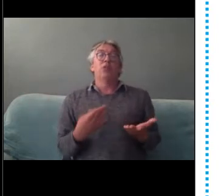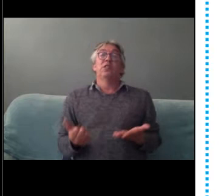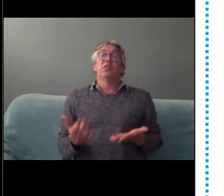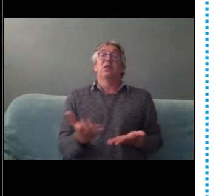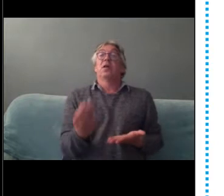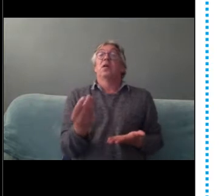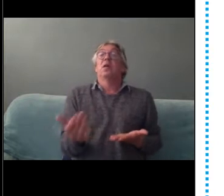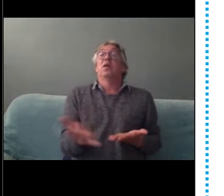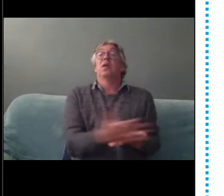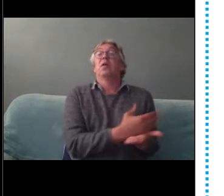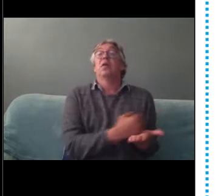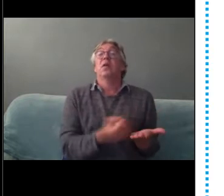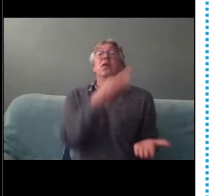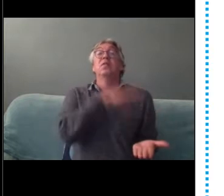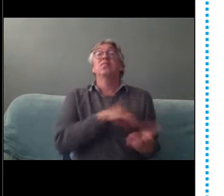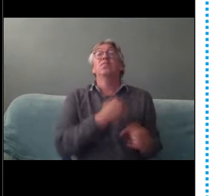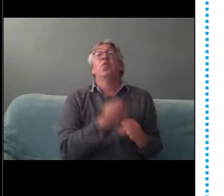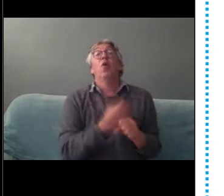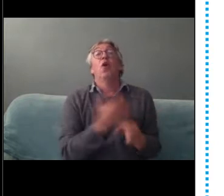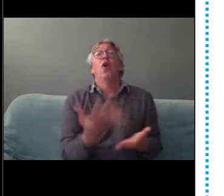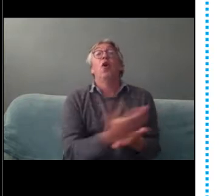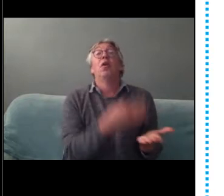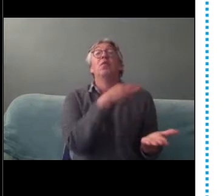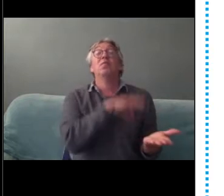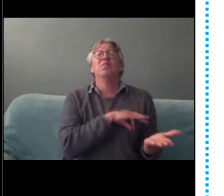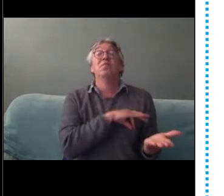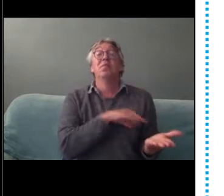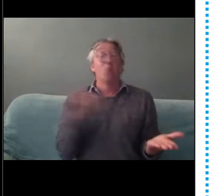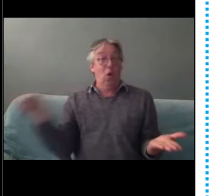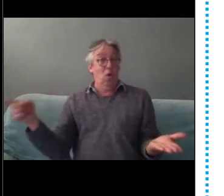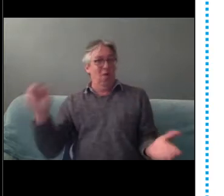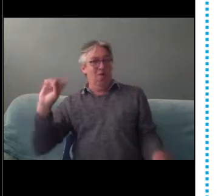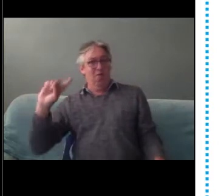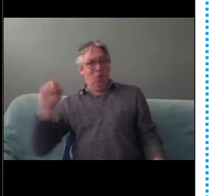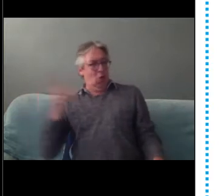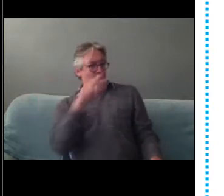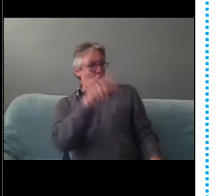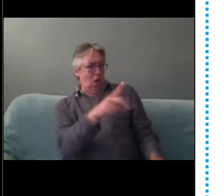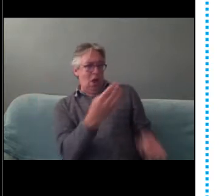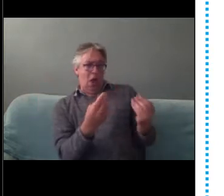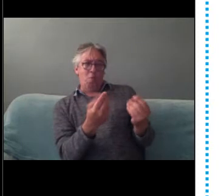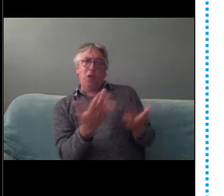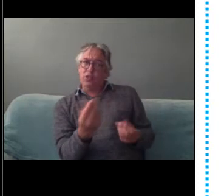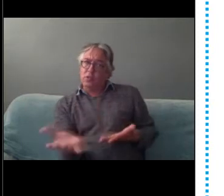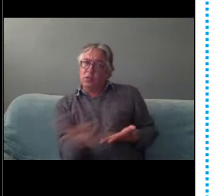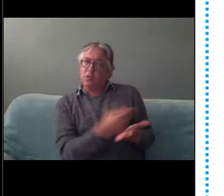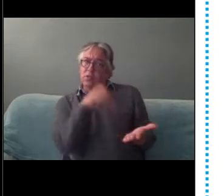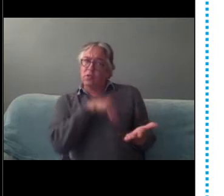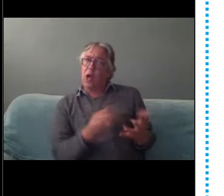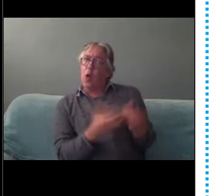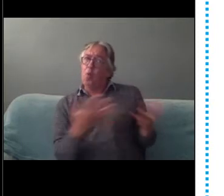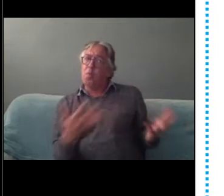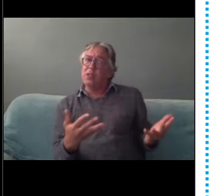then depending on your assessment, they can